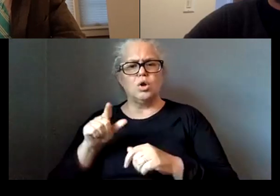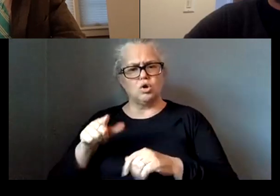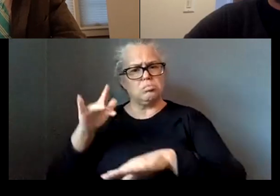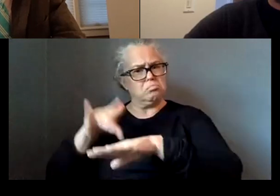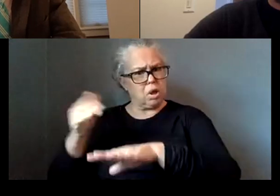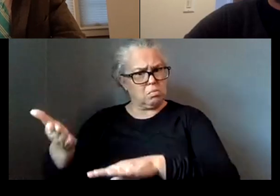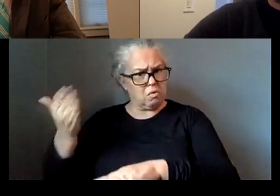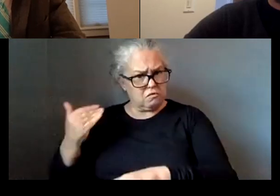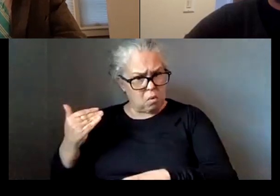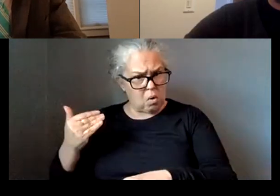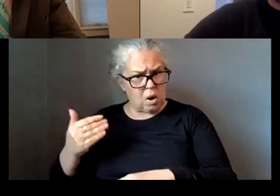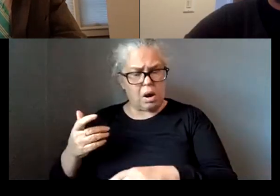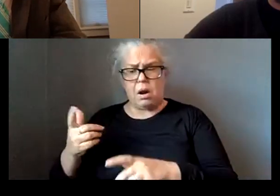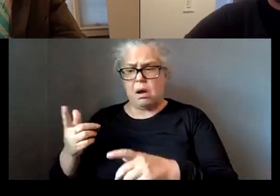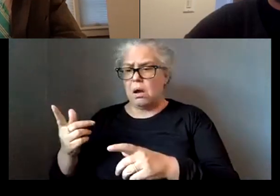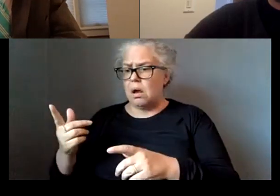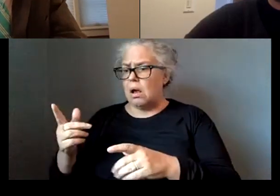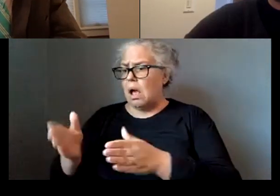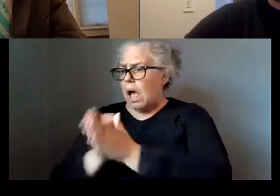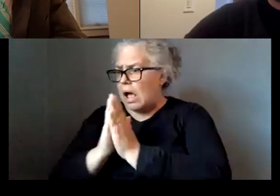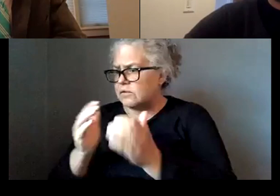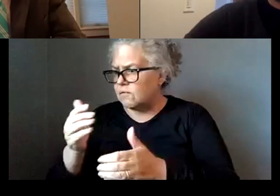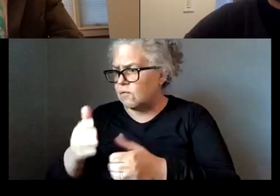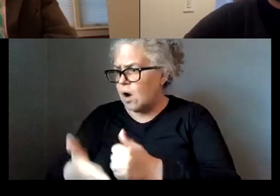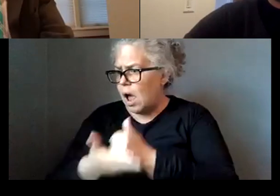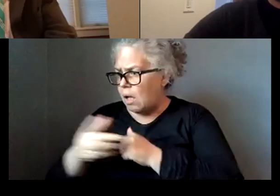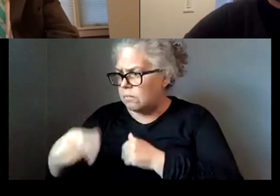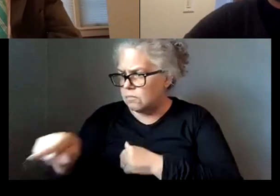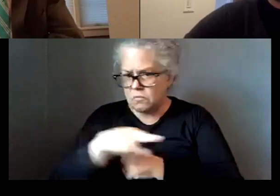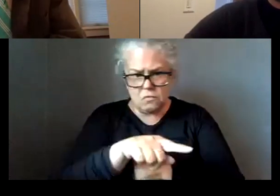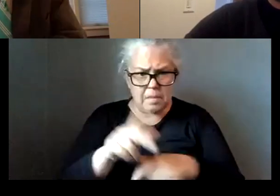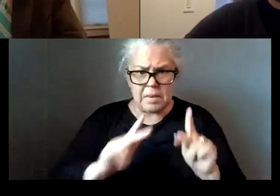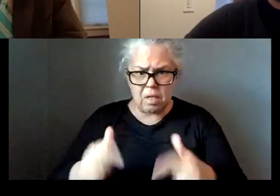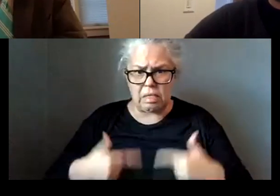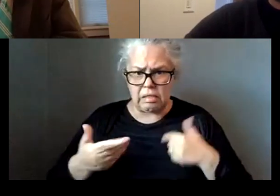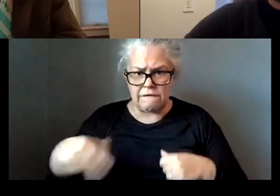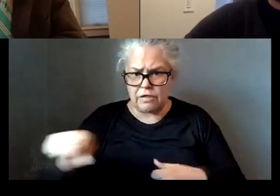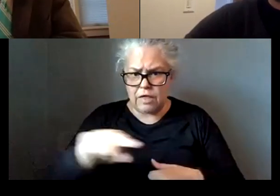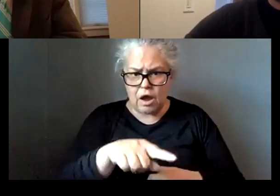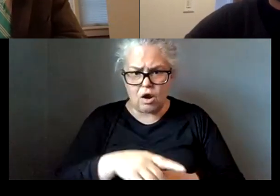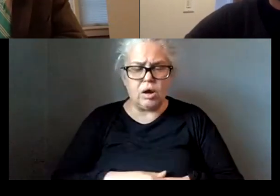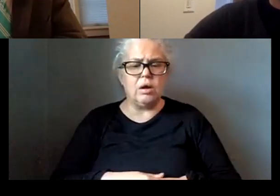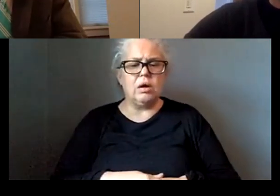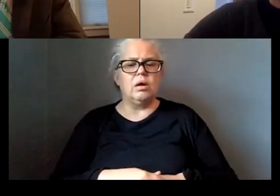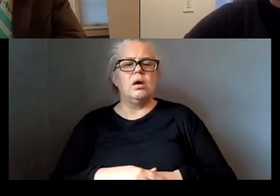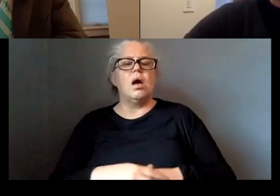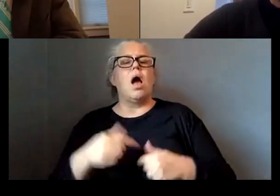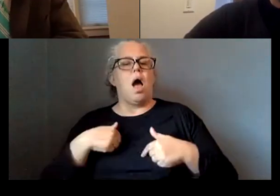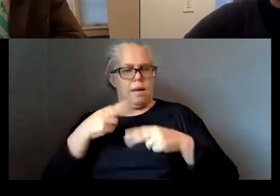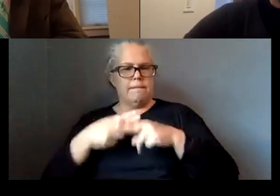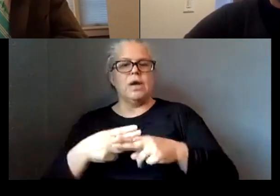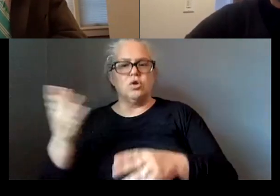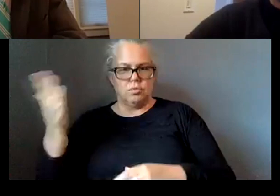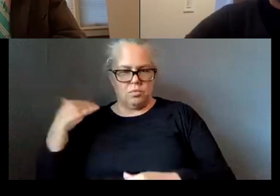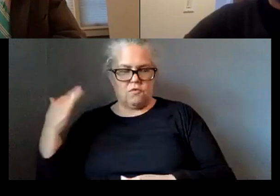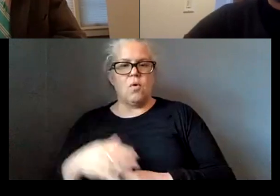or get help from people overseas, or just wondering if you could speak to that. Yeah, I mentioned earlier